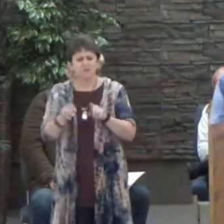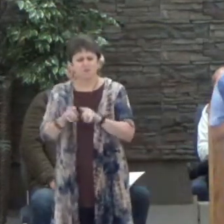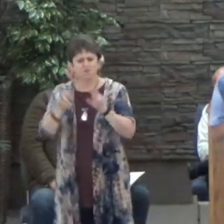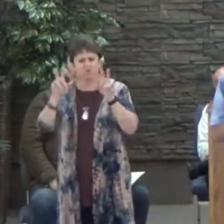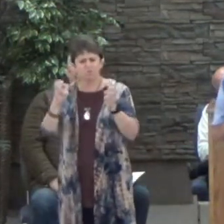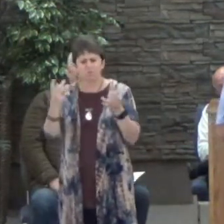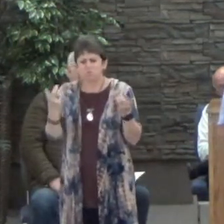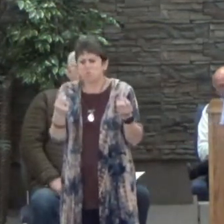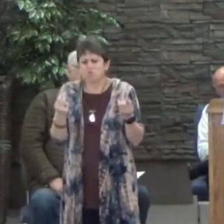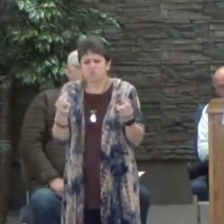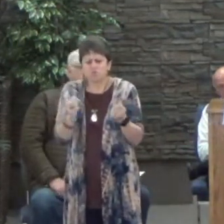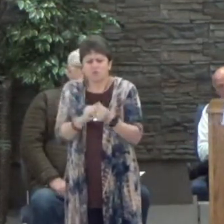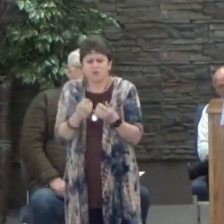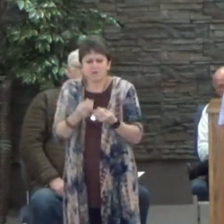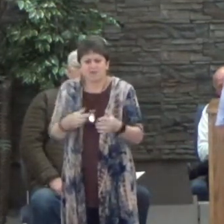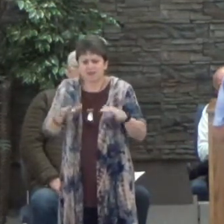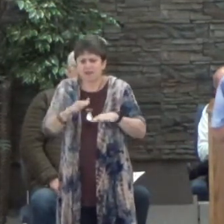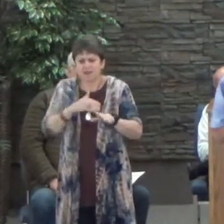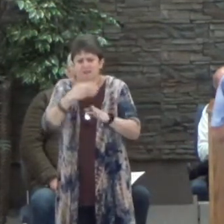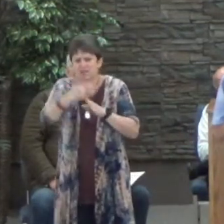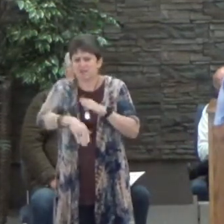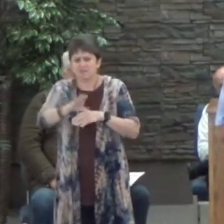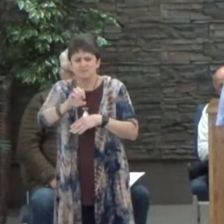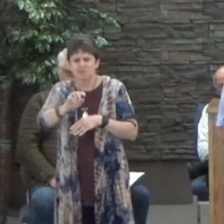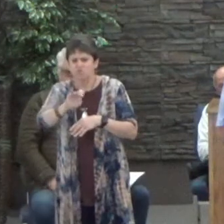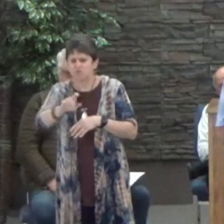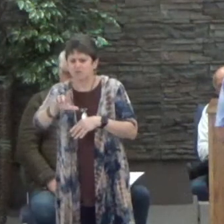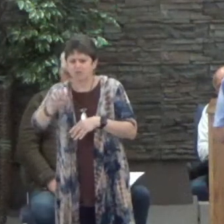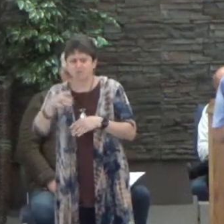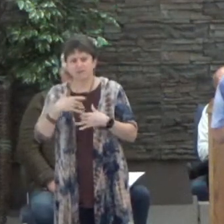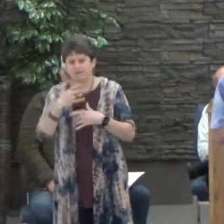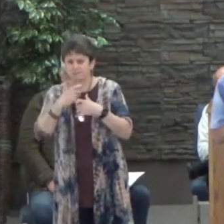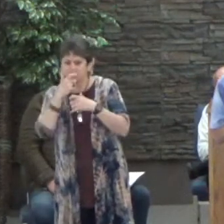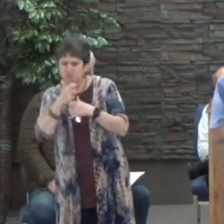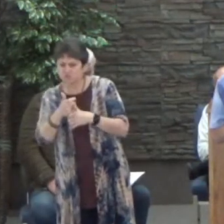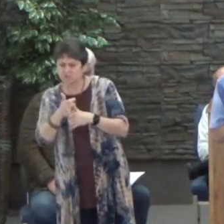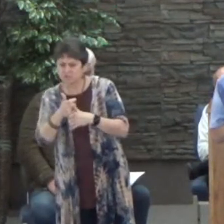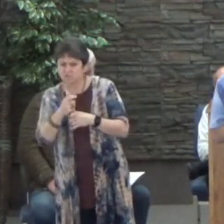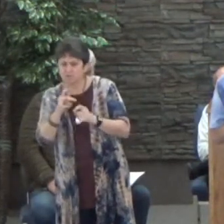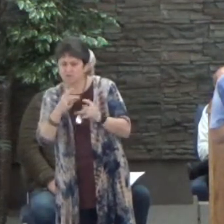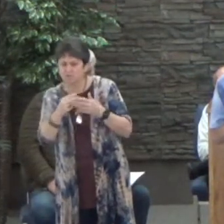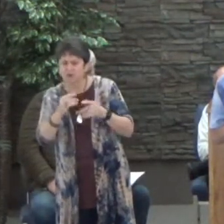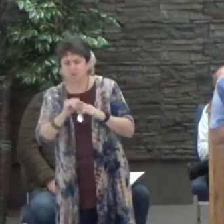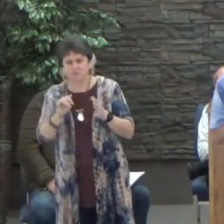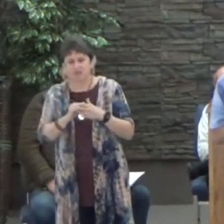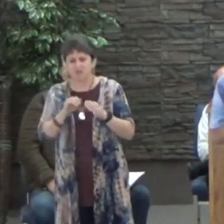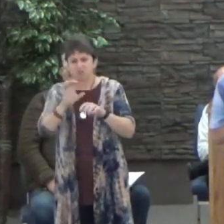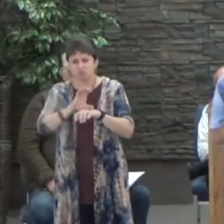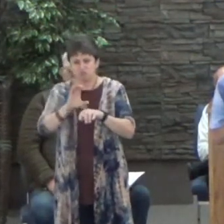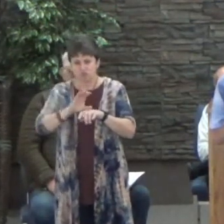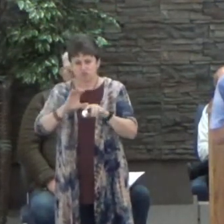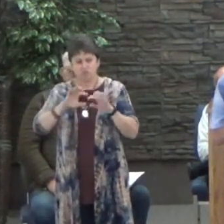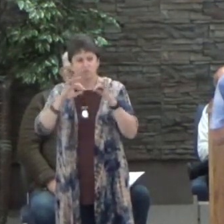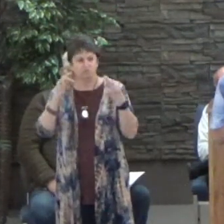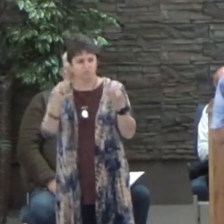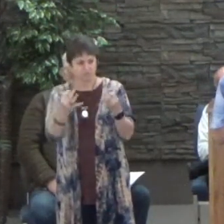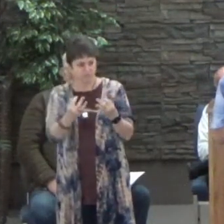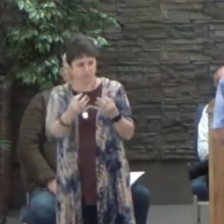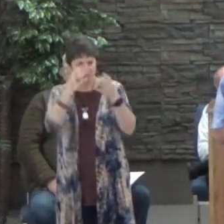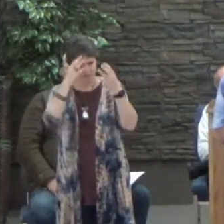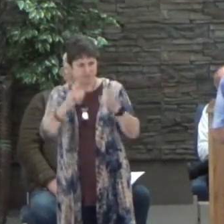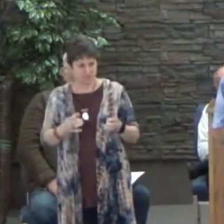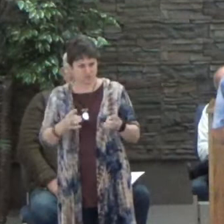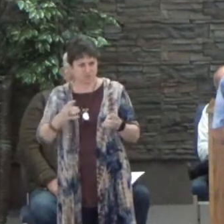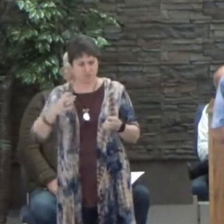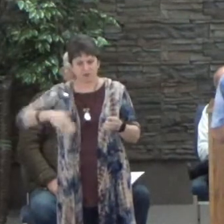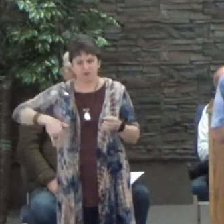subject of what we should do with the land at the end of Central. We have had some interest showed in purchasing it, but that is a congregational decision we have yet